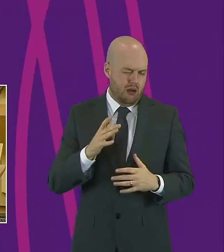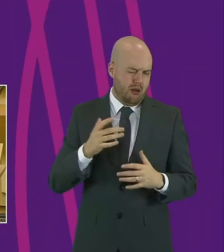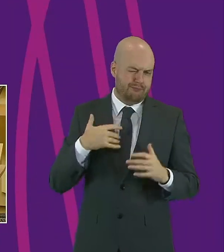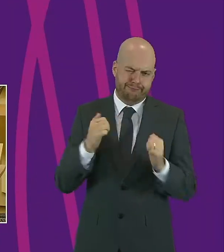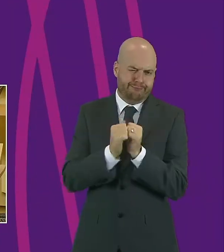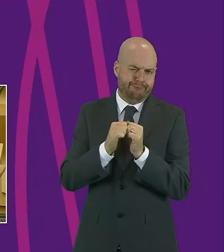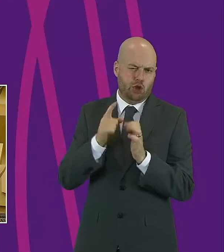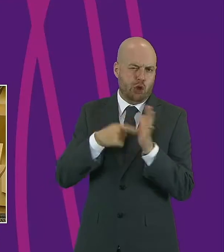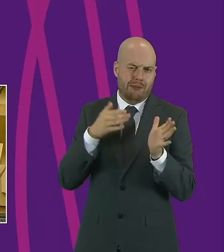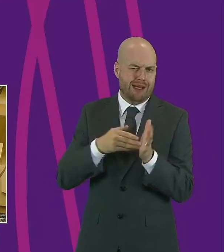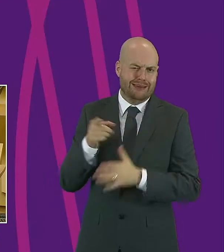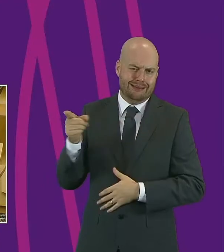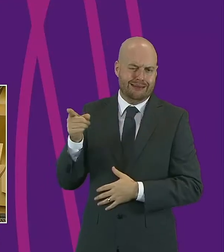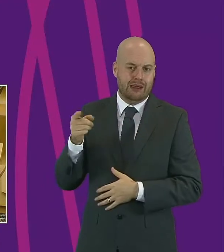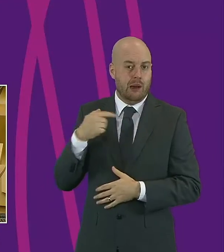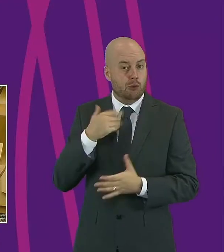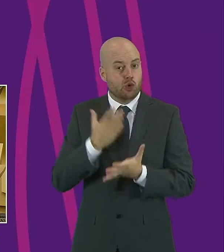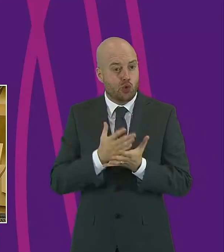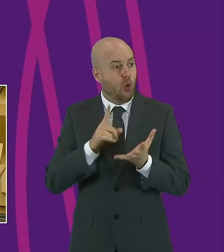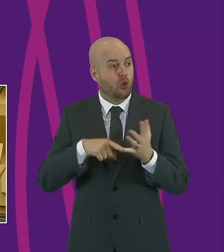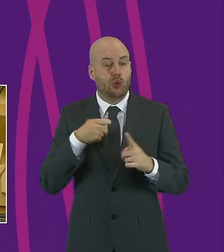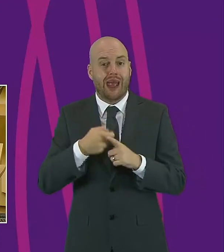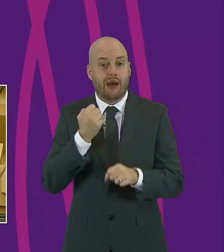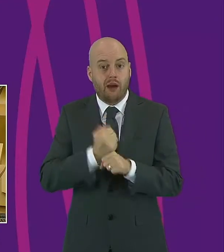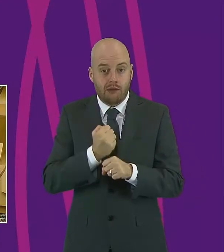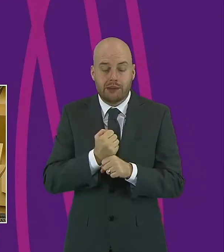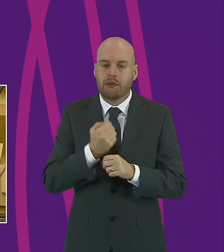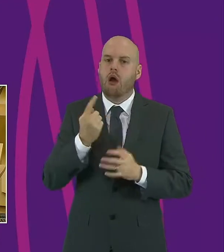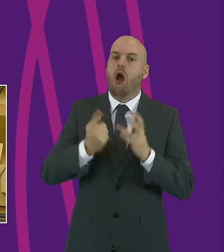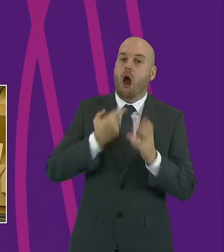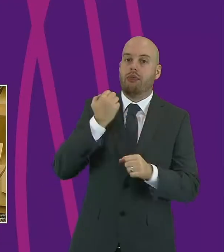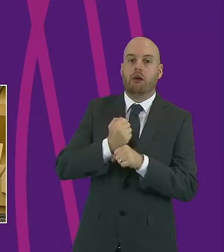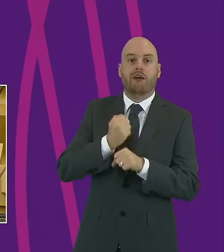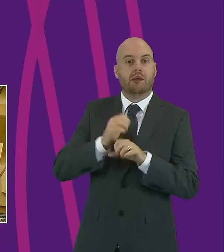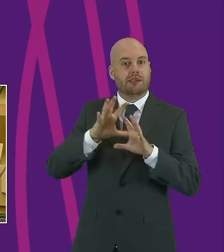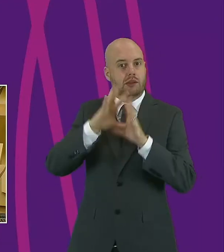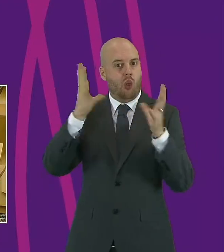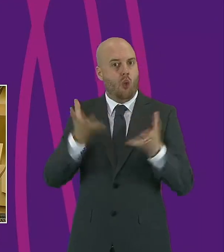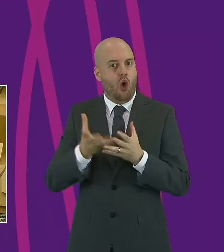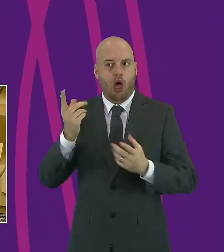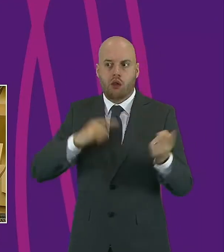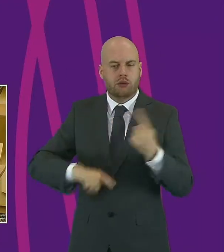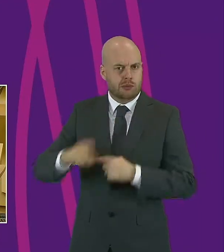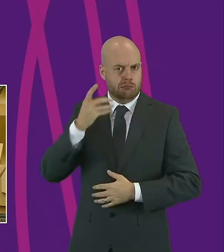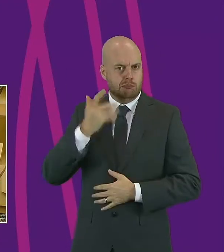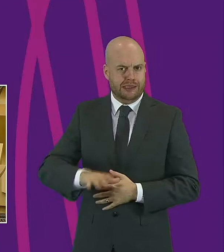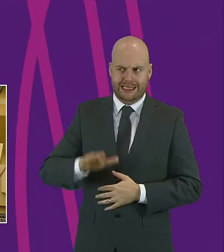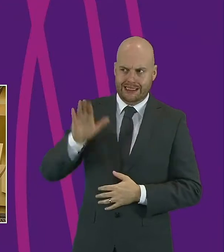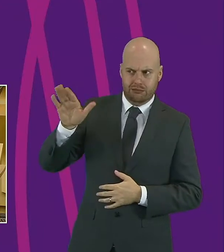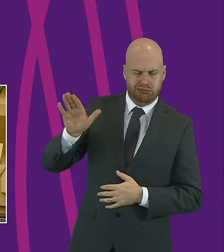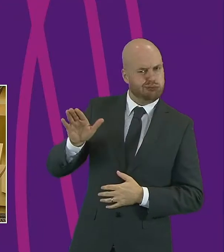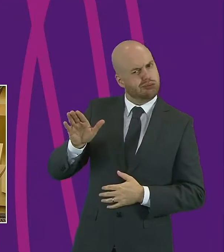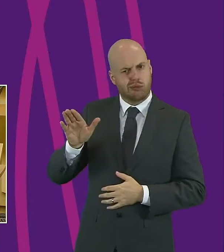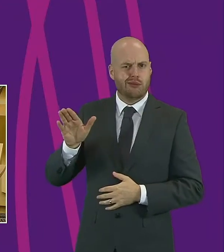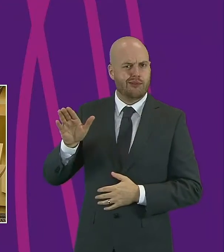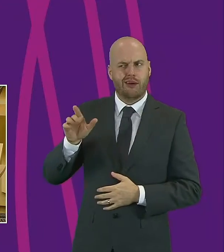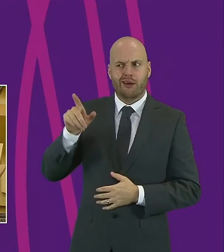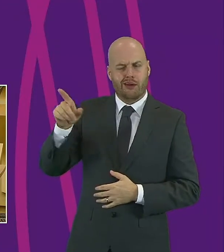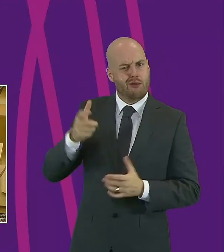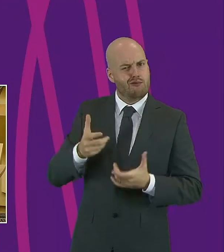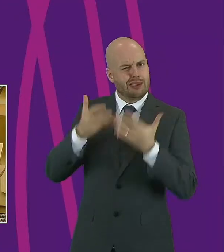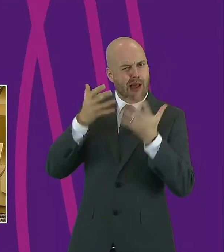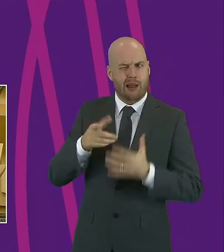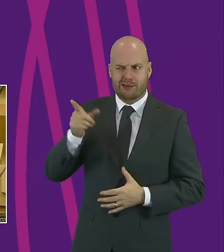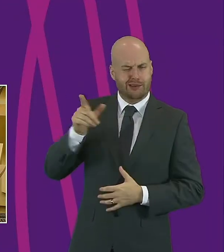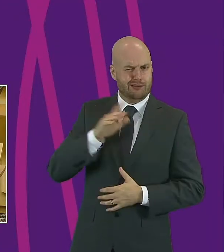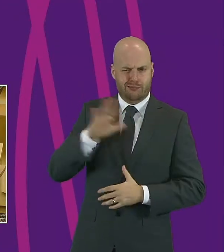UK Government and other governments across the world have already made known, I think it is important that the results of that election are not recognised because of all